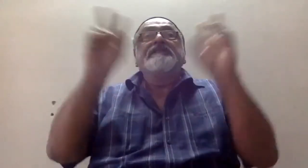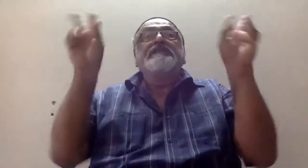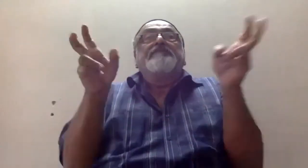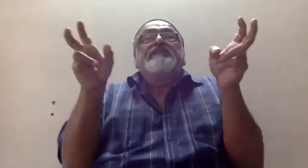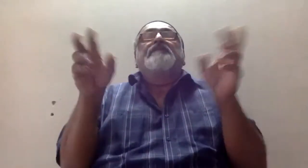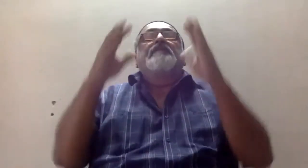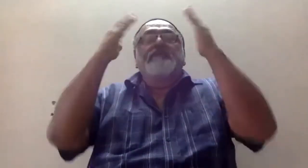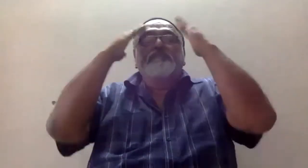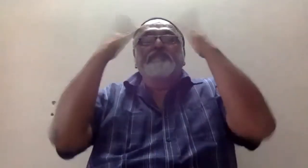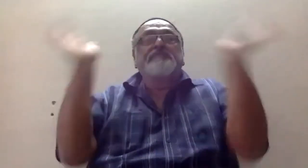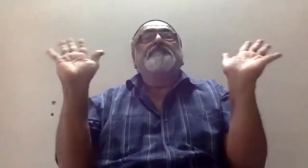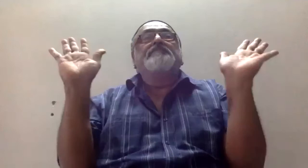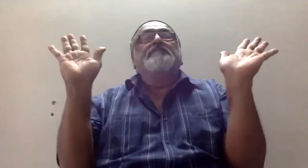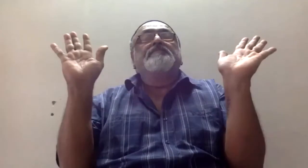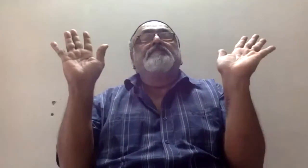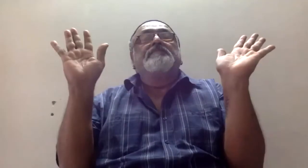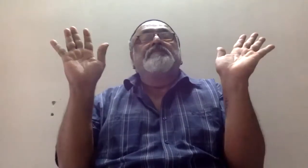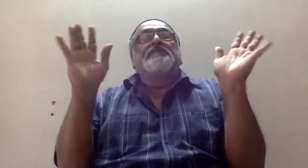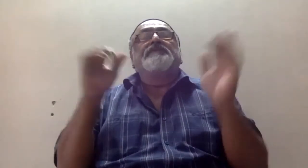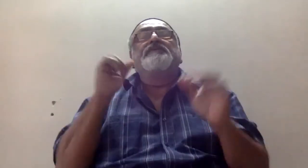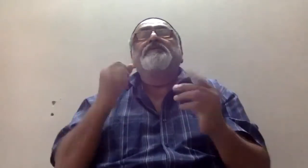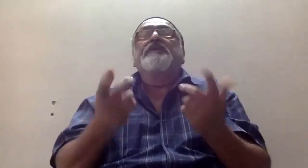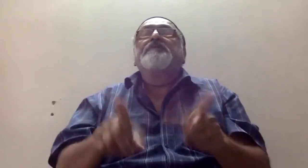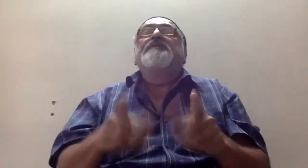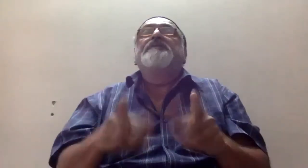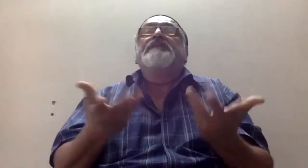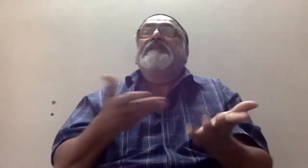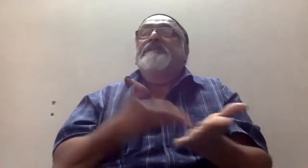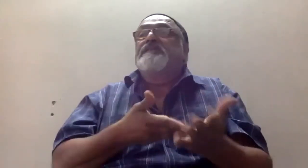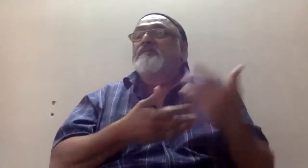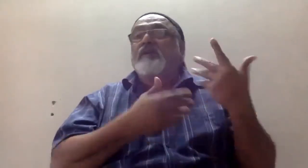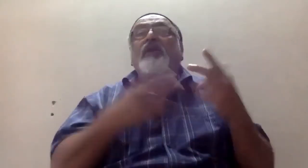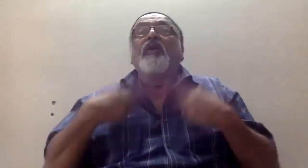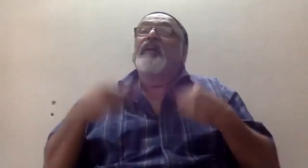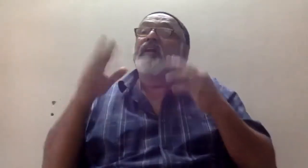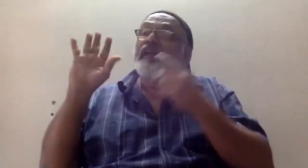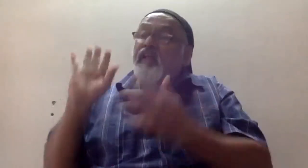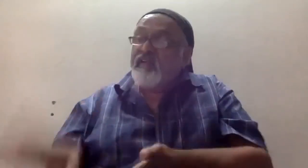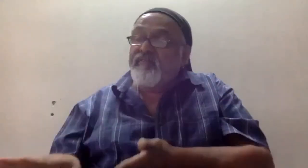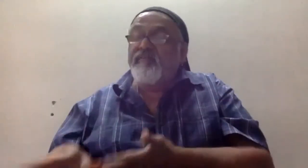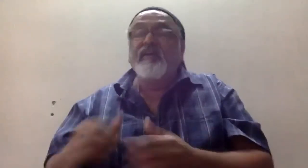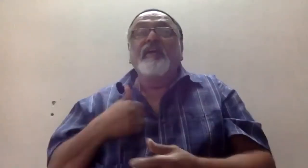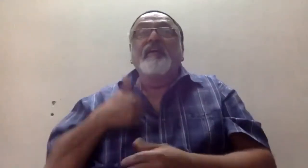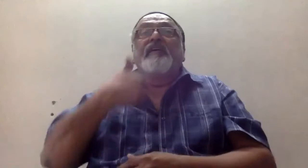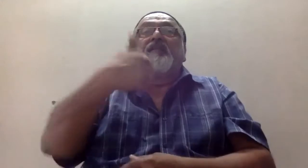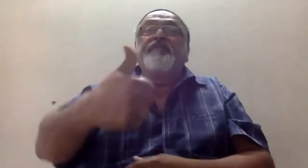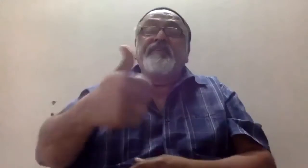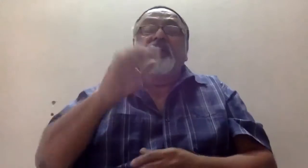what happens is, because of that, despite a lawyer representing the person, the right arguments do not